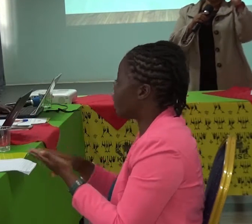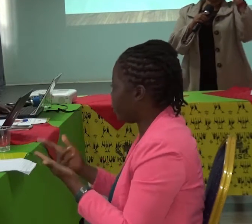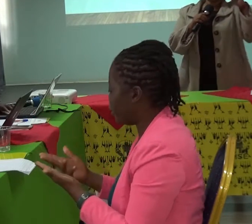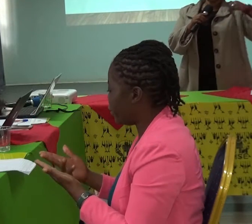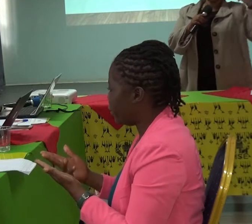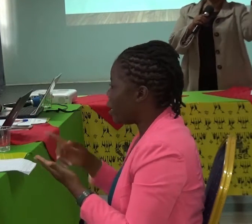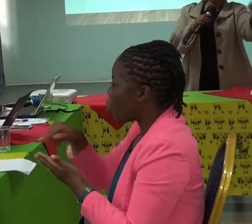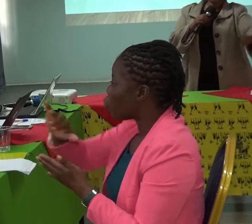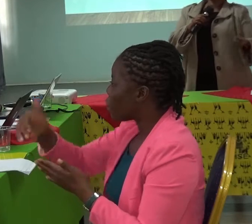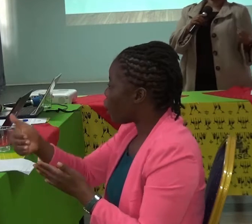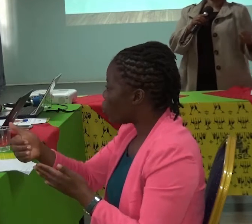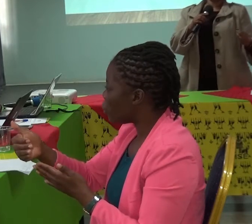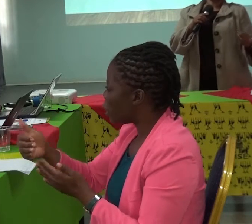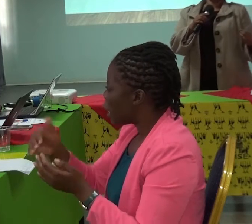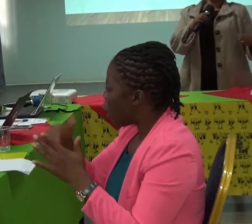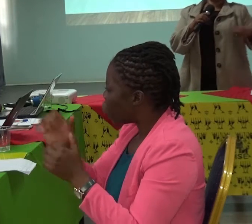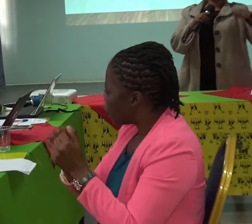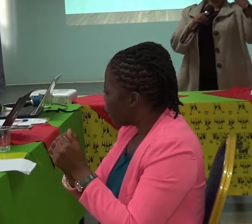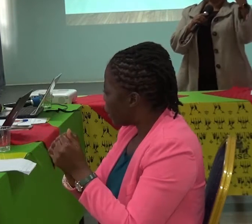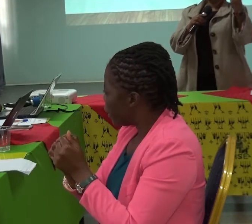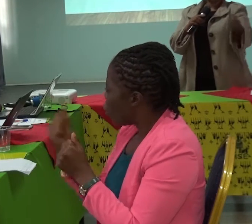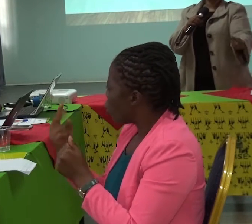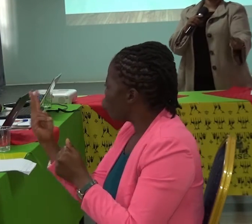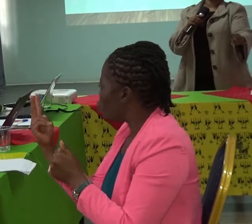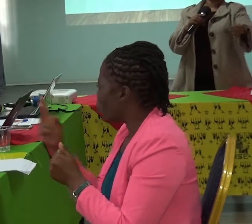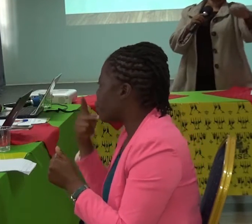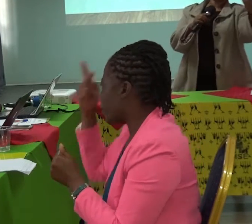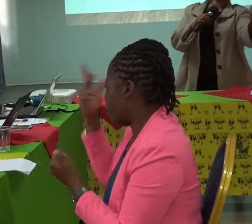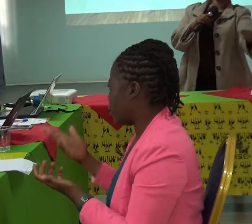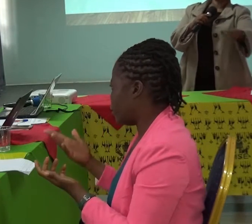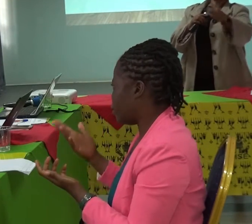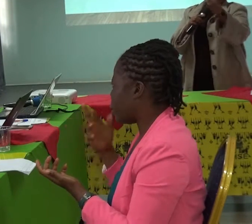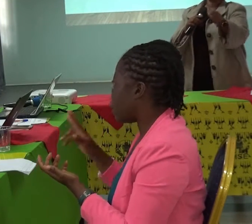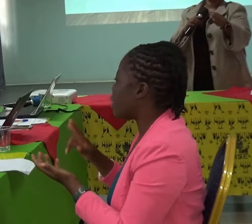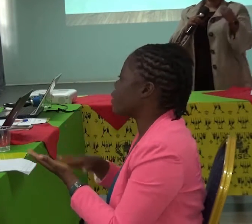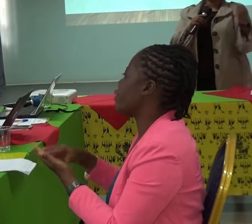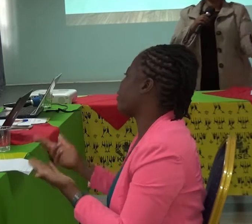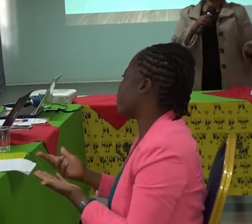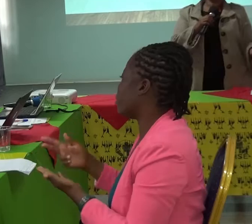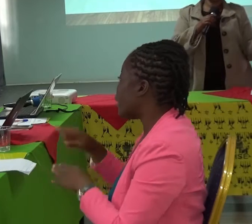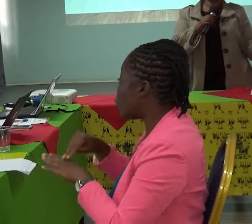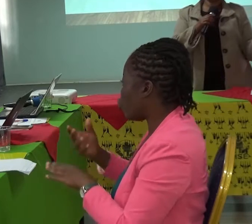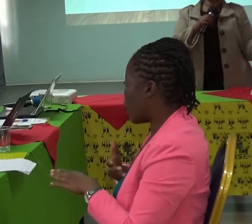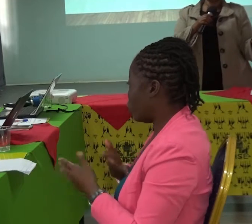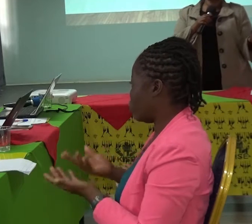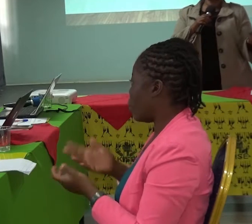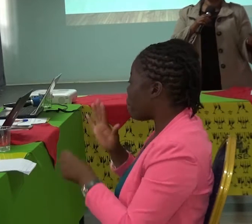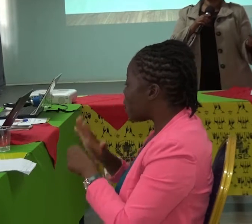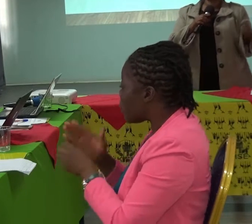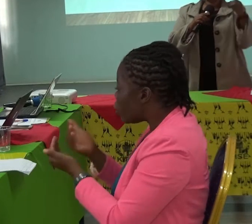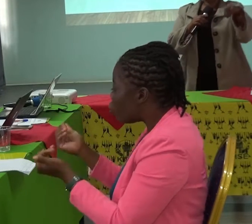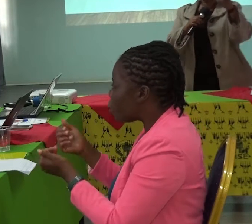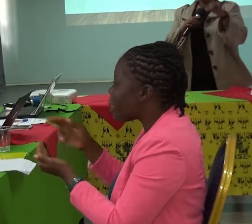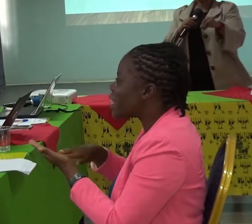So can we then mobilize ourselves? And when we go for outreach, whether it is KISA, whether it is who, can we also make sure that these children are